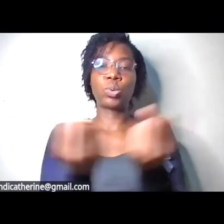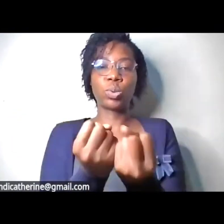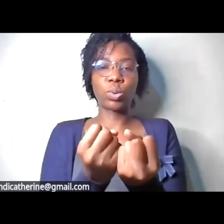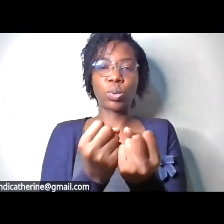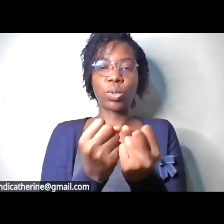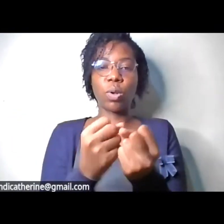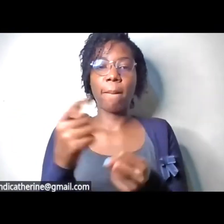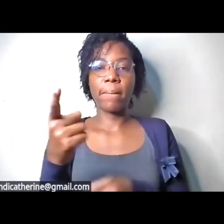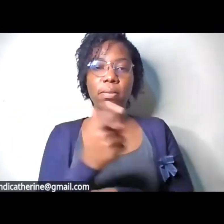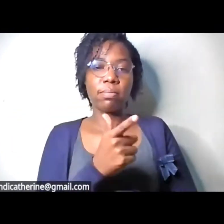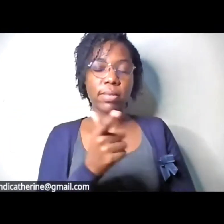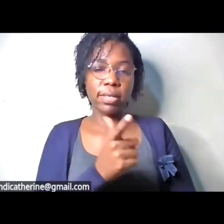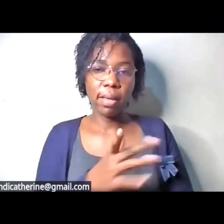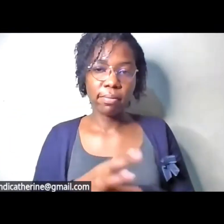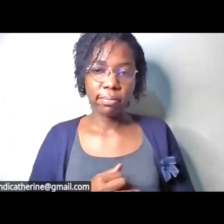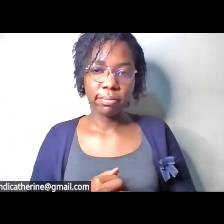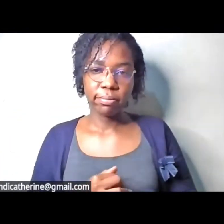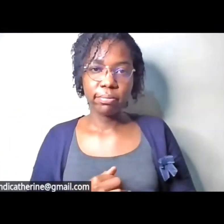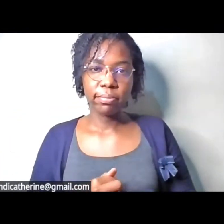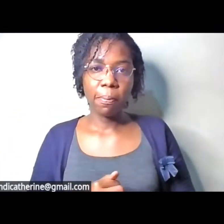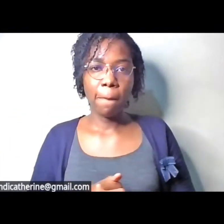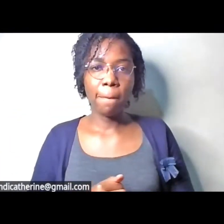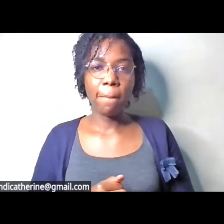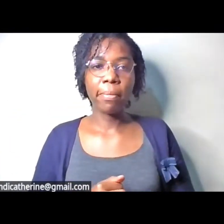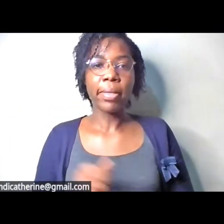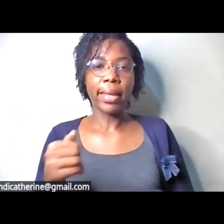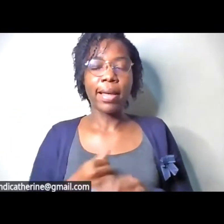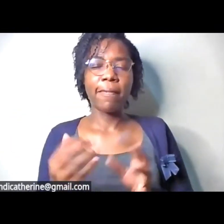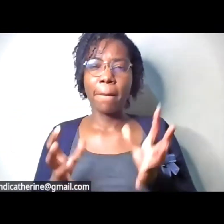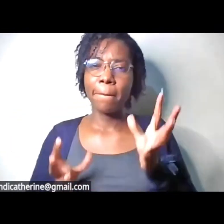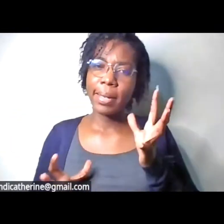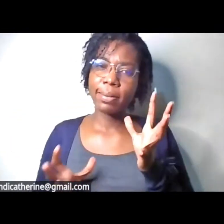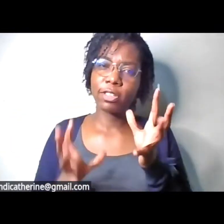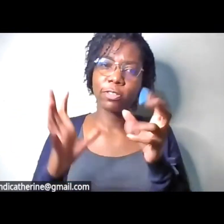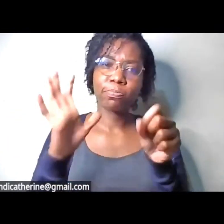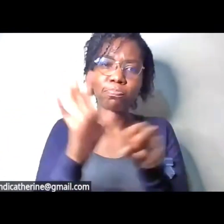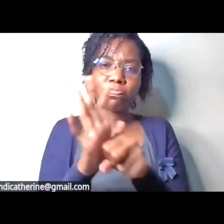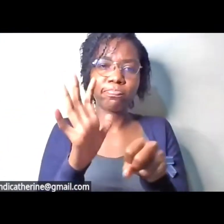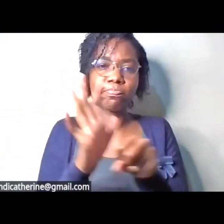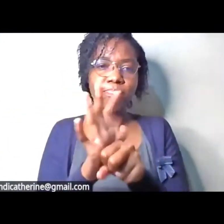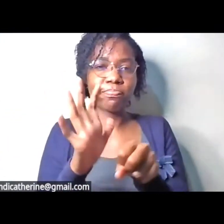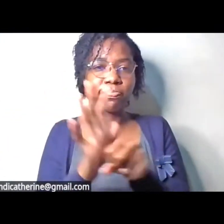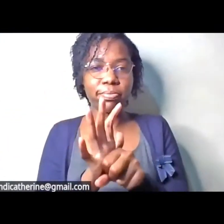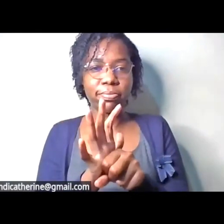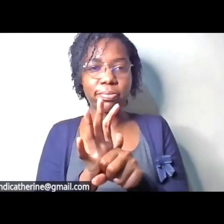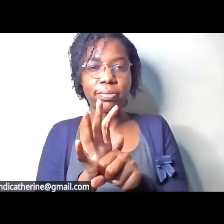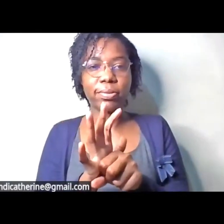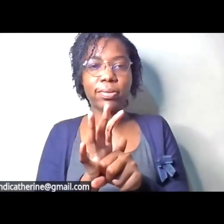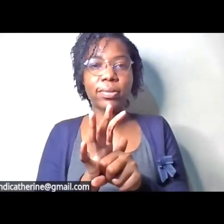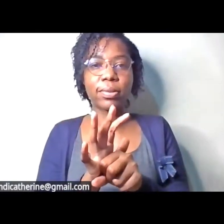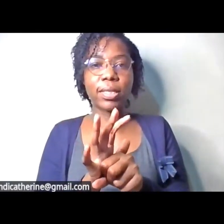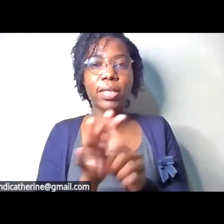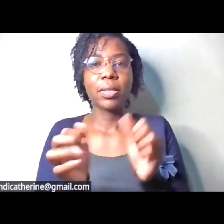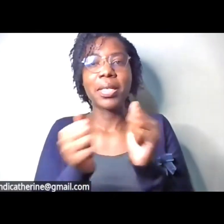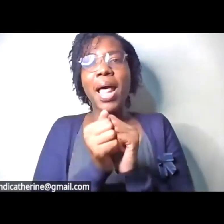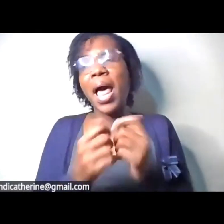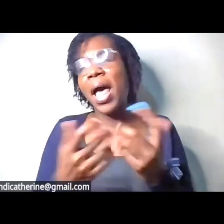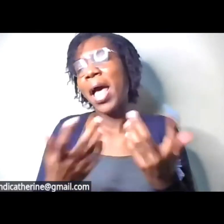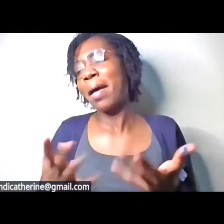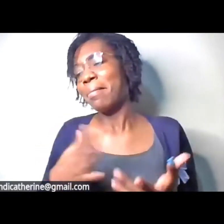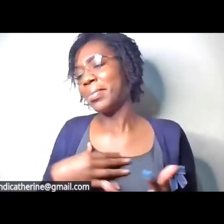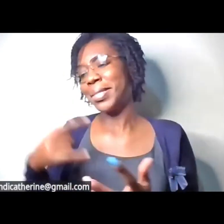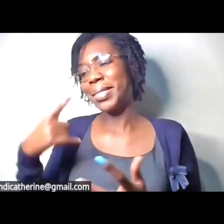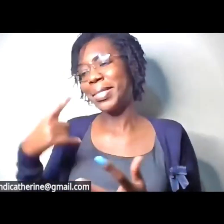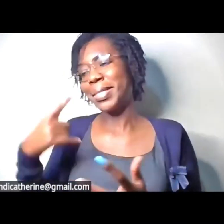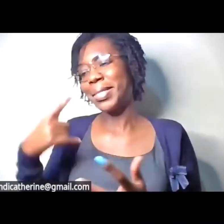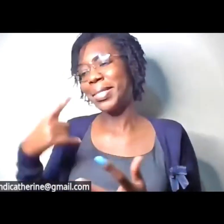There's a lot of pressure with I don't know who has been bought for a car. I don't know who's being taken where